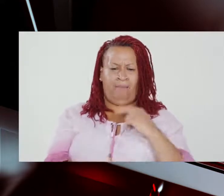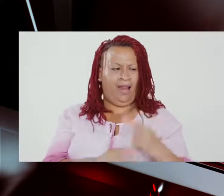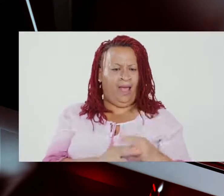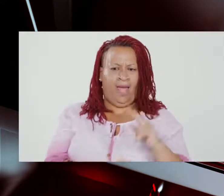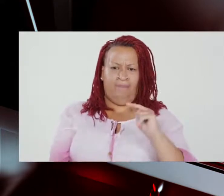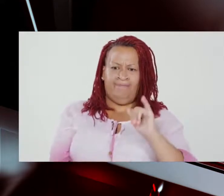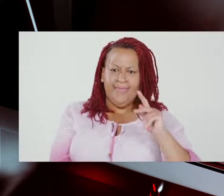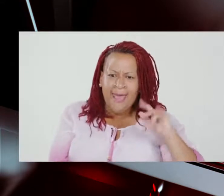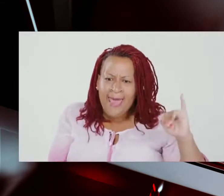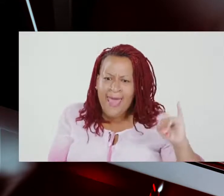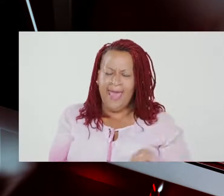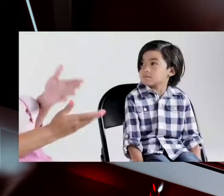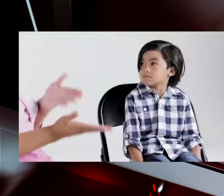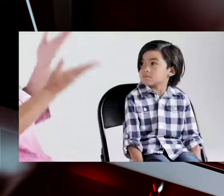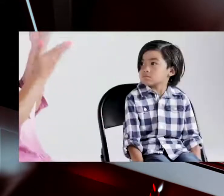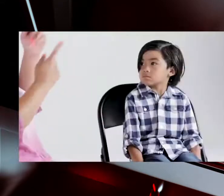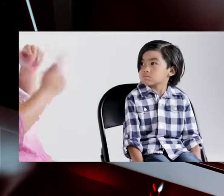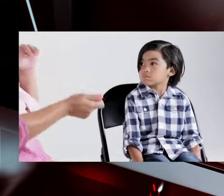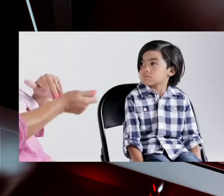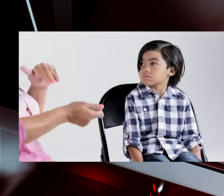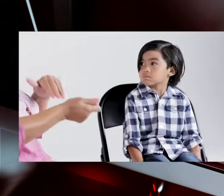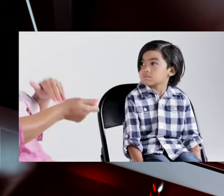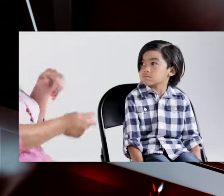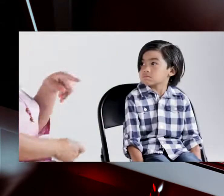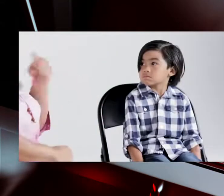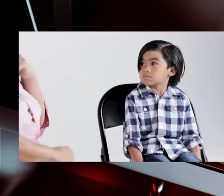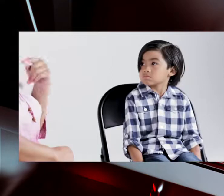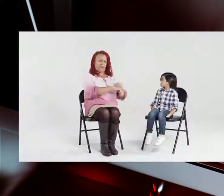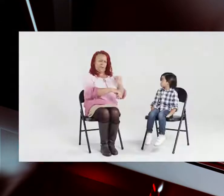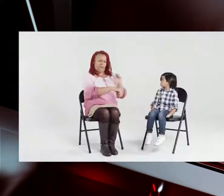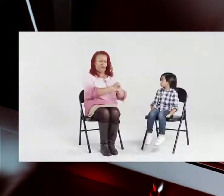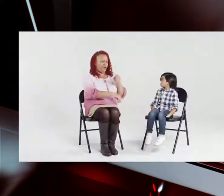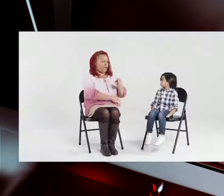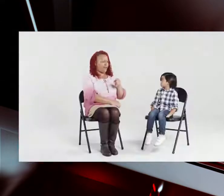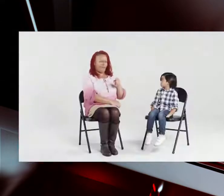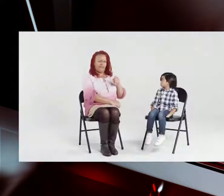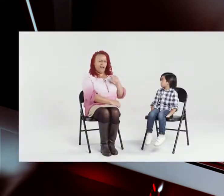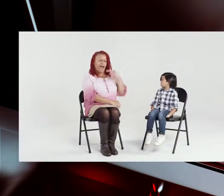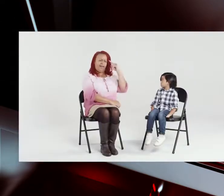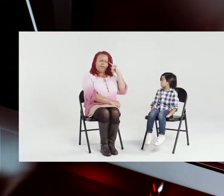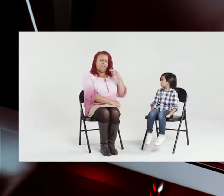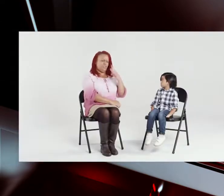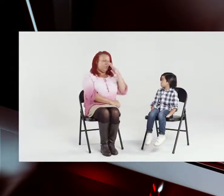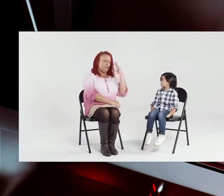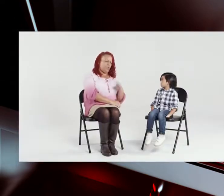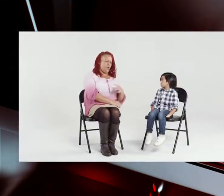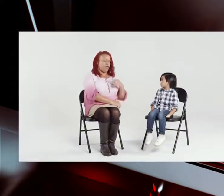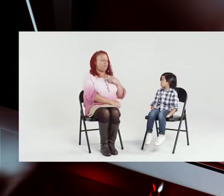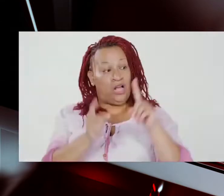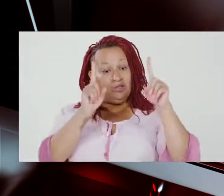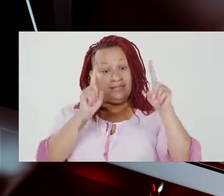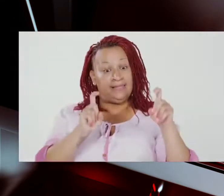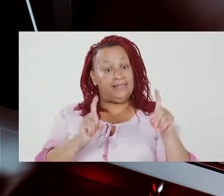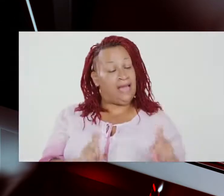technology. If I can just give you a simple scenario. Yes. If a deaf person visits the police station and is trying to engage with the captain